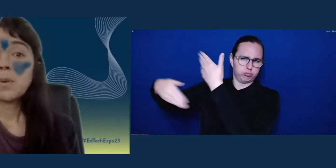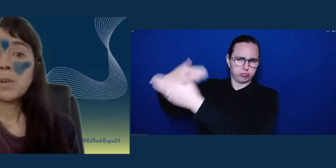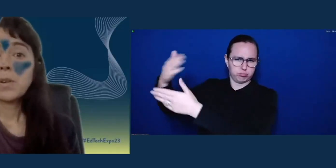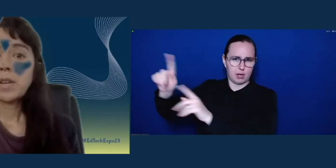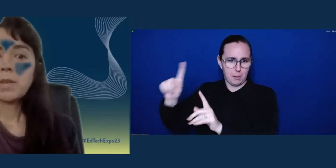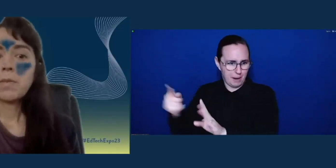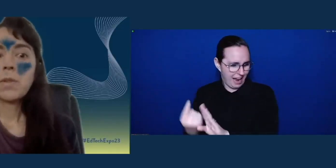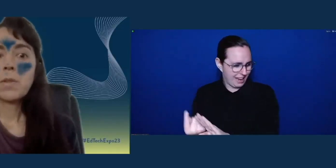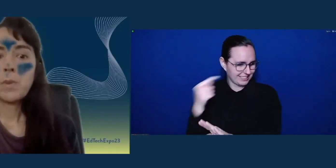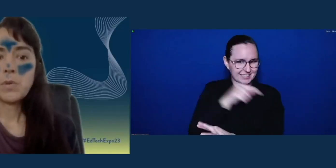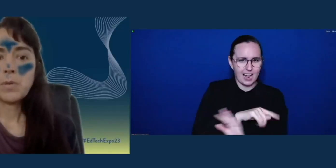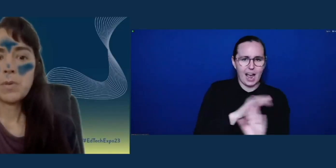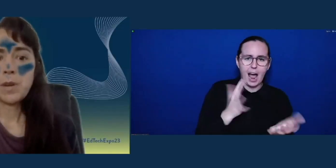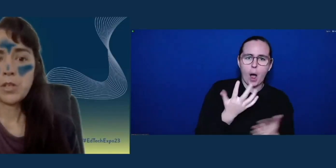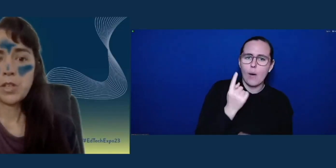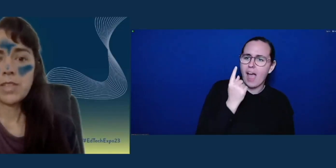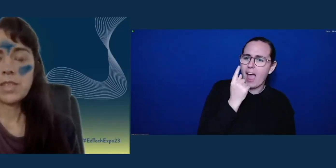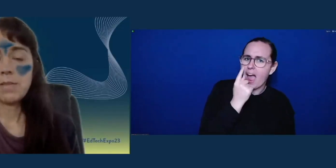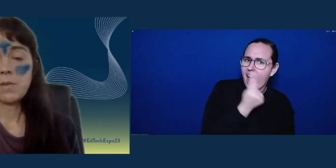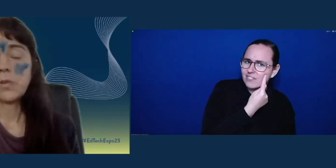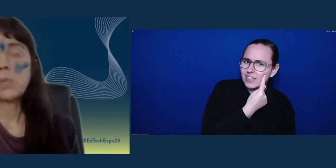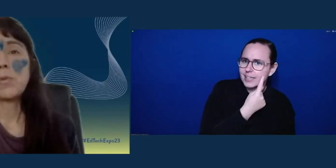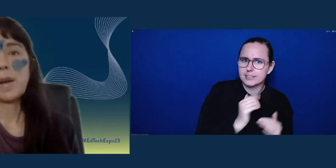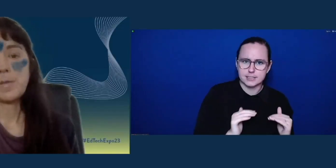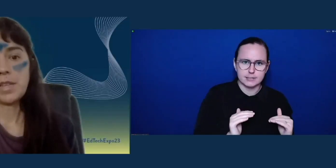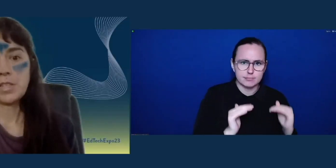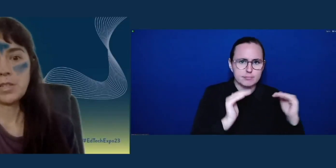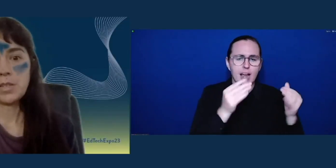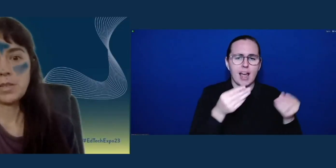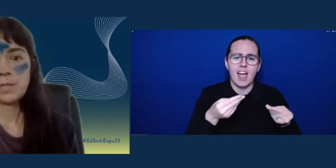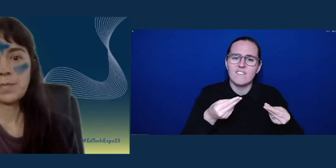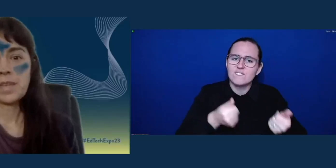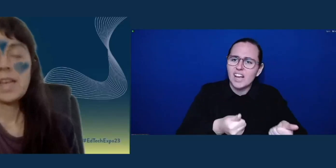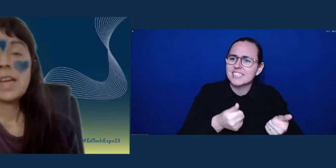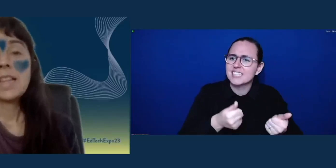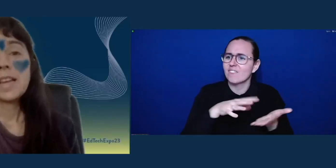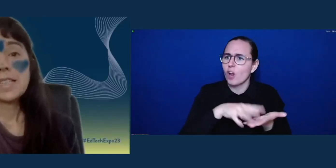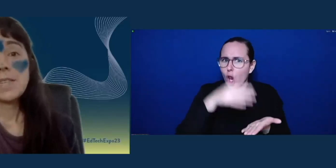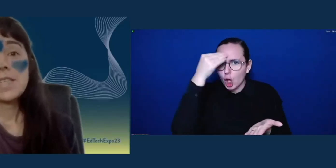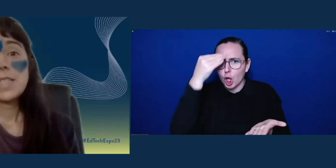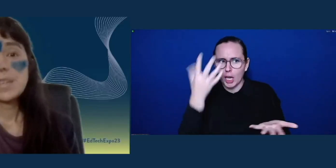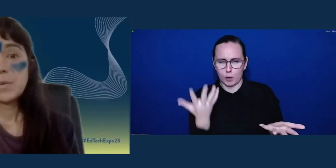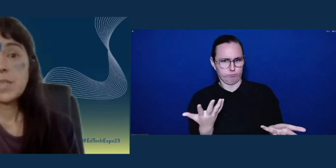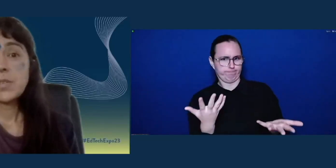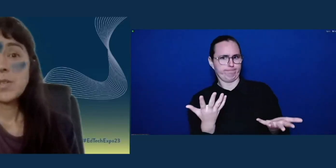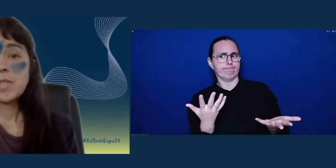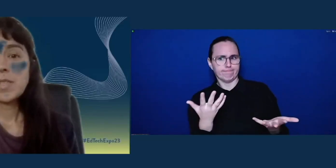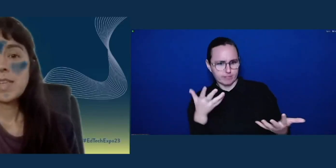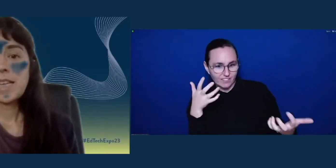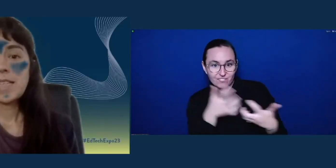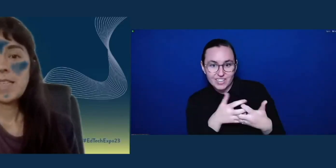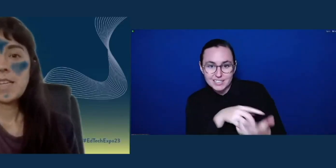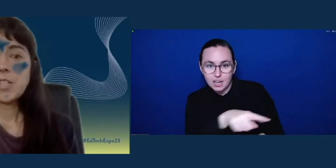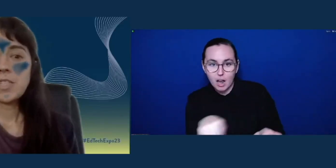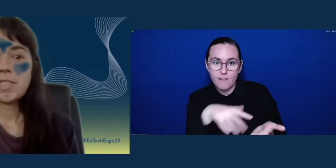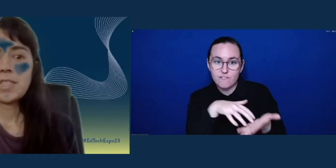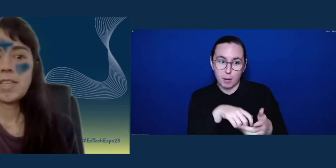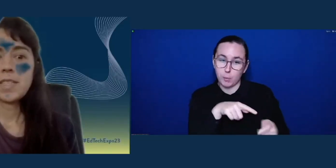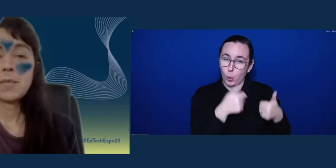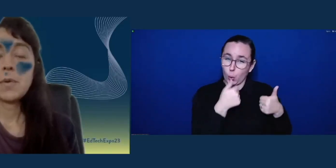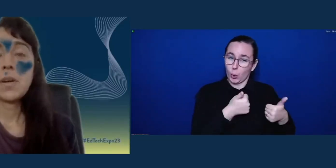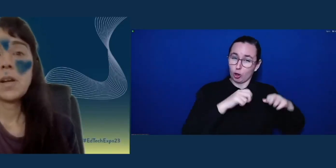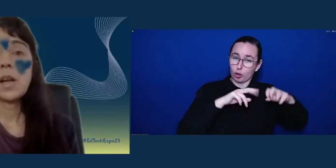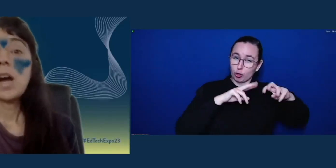support learning for the most marginalized and vulnerable populations. The activities and resources ACR GCD